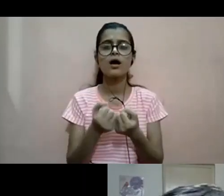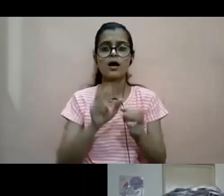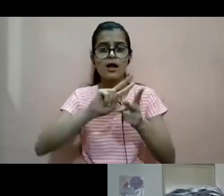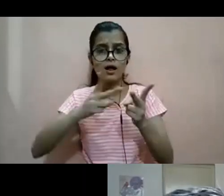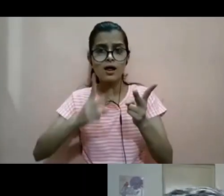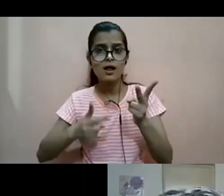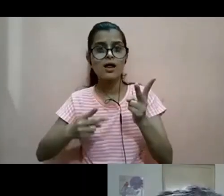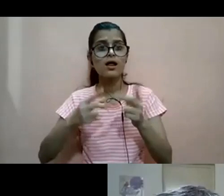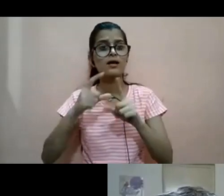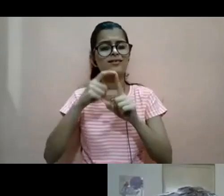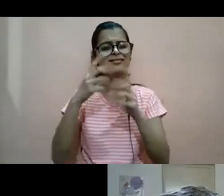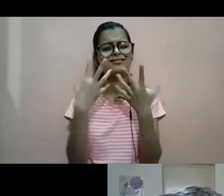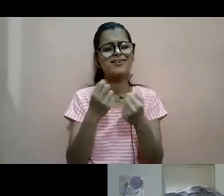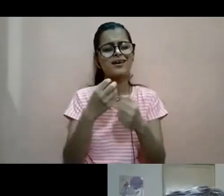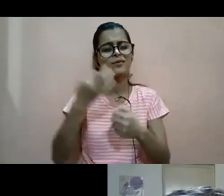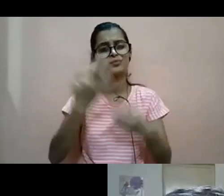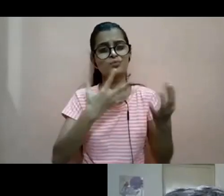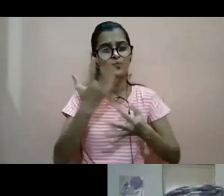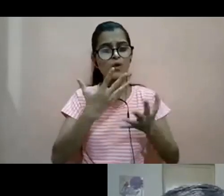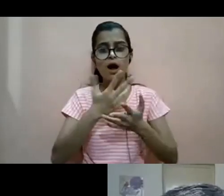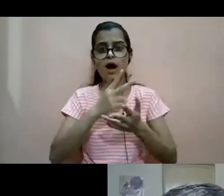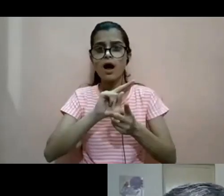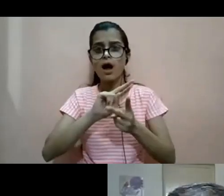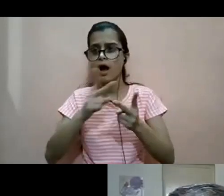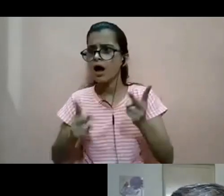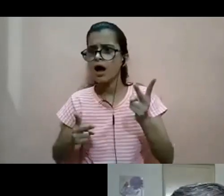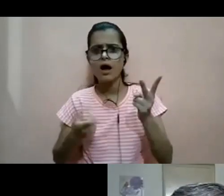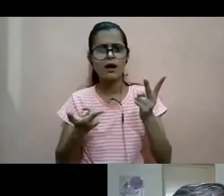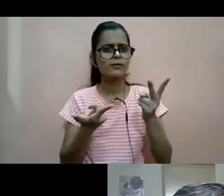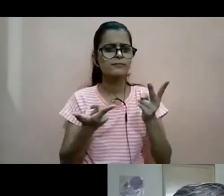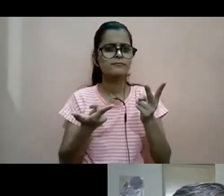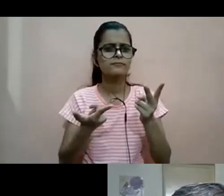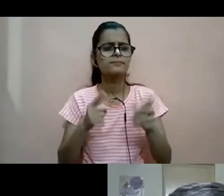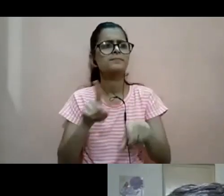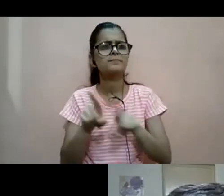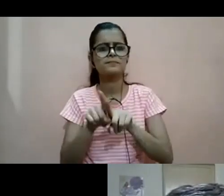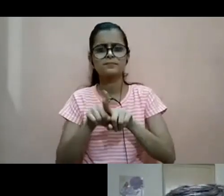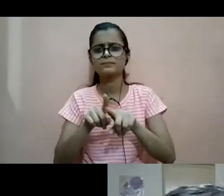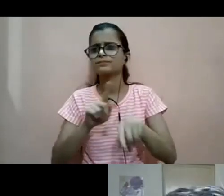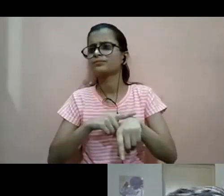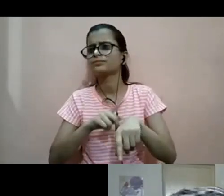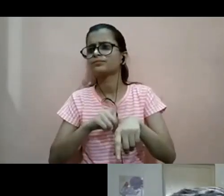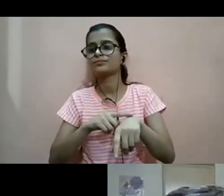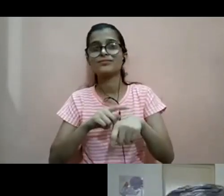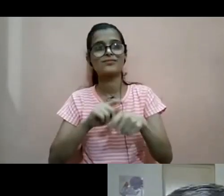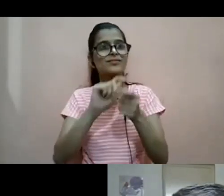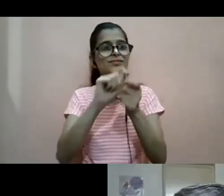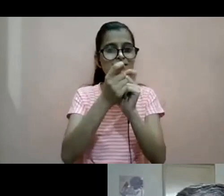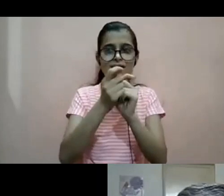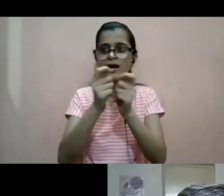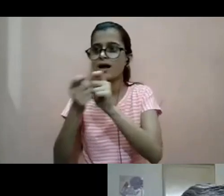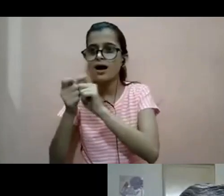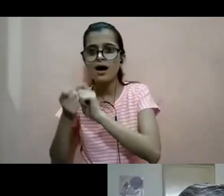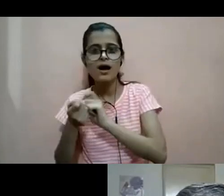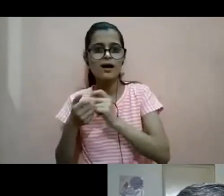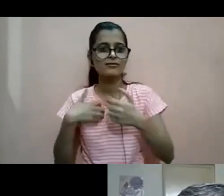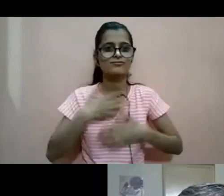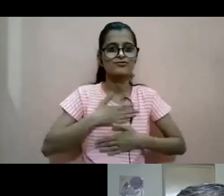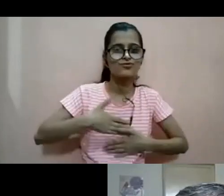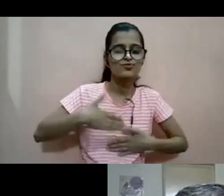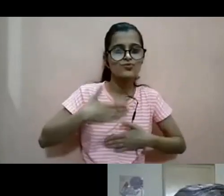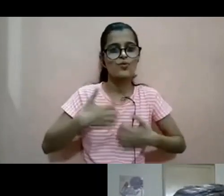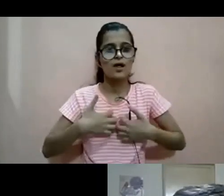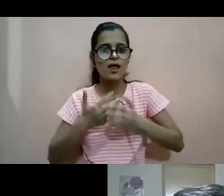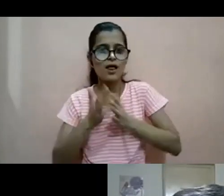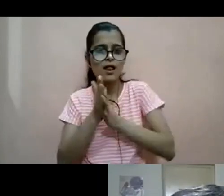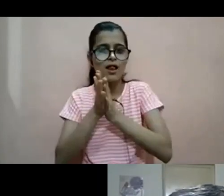these new desires, are trained in what Angela McRobbie calls joyful affirmation, the pleasure